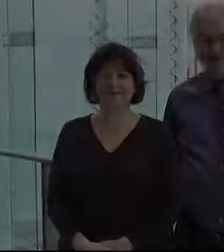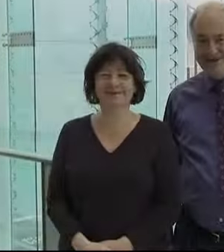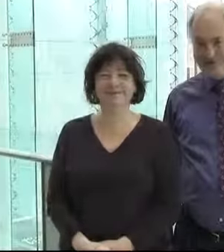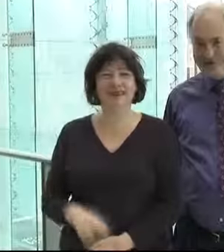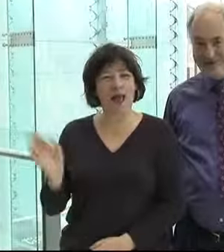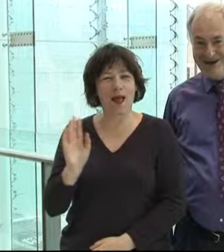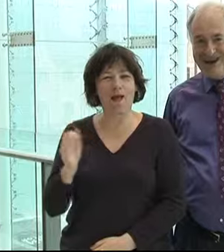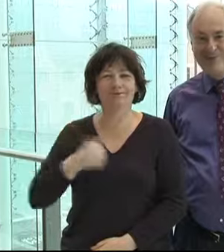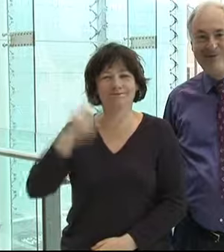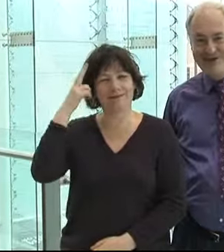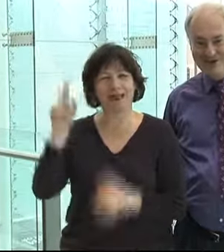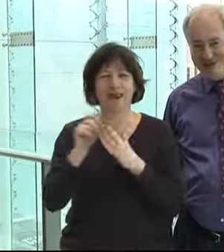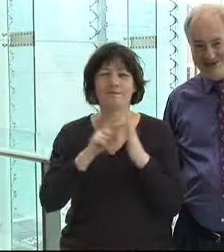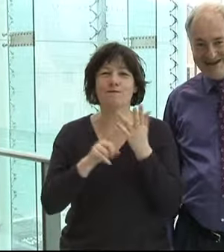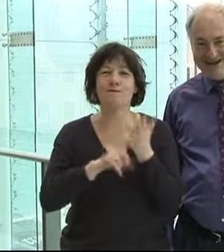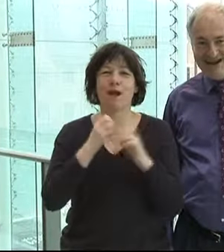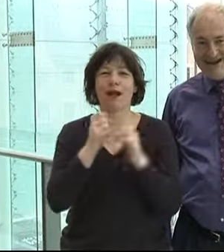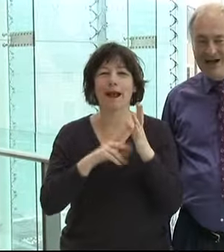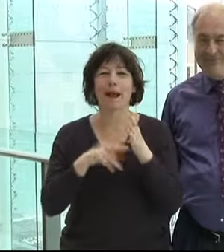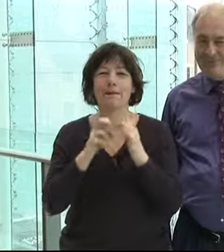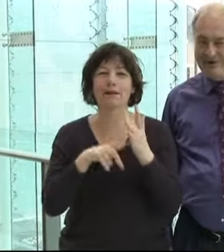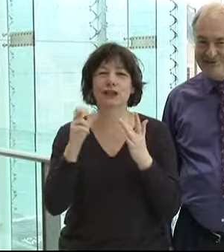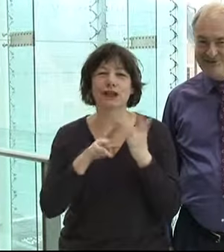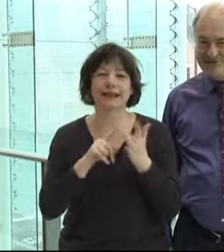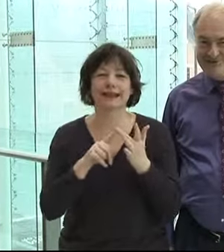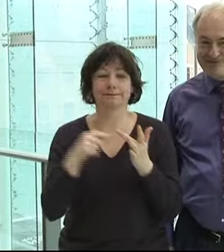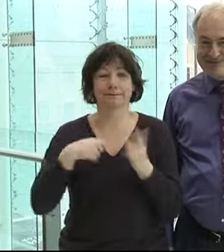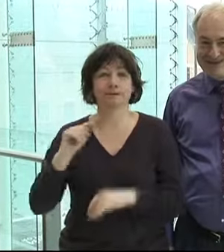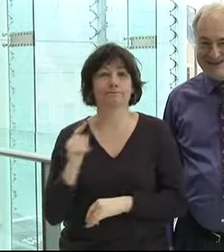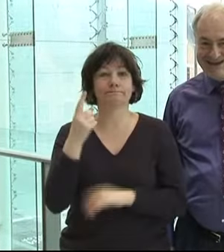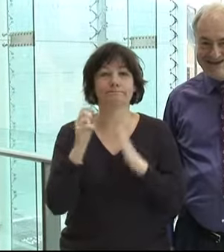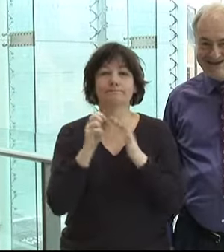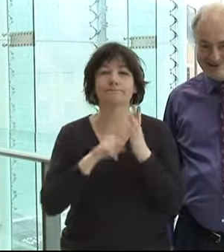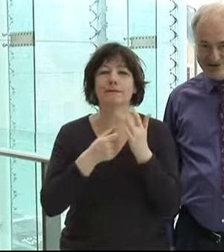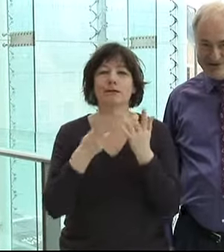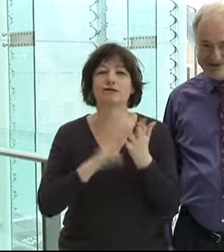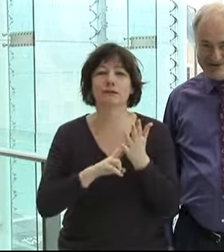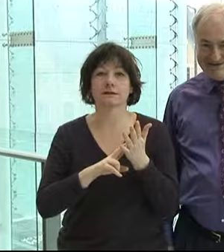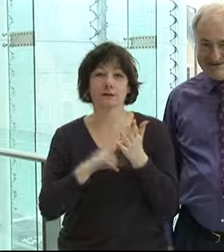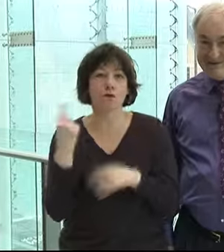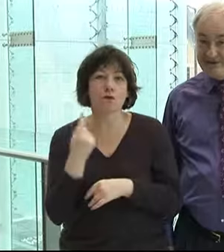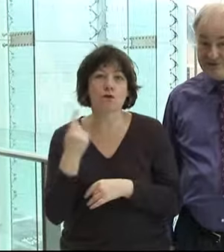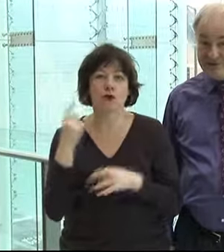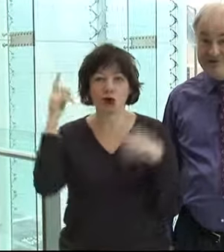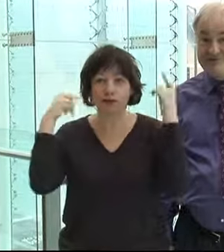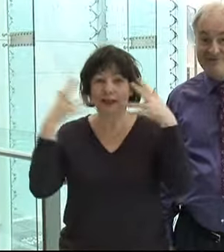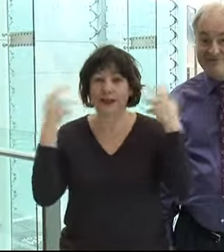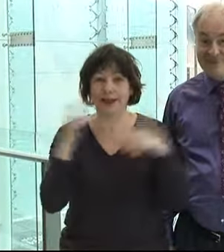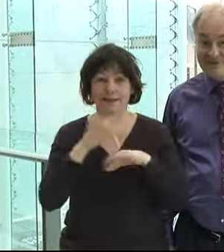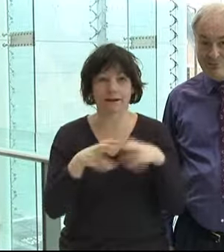Hello, I'm Paul Gambaccini. I'm one of the patrons of Krazy Kat Theatre Company. My fellow patrons are Toya